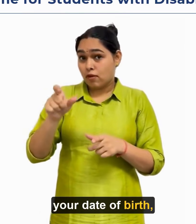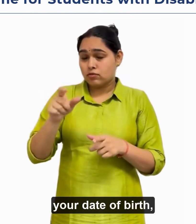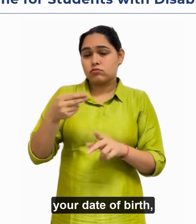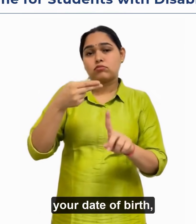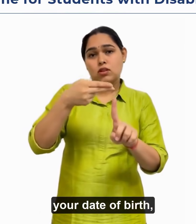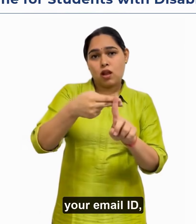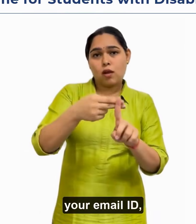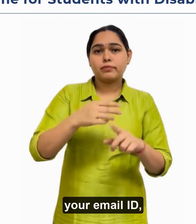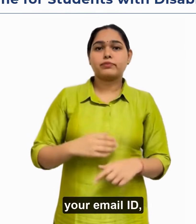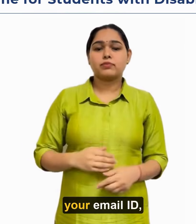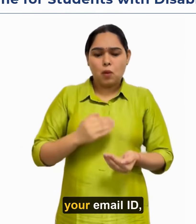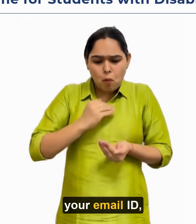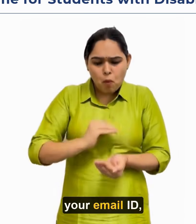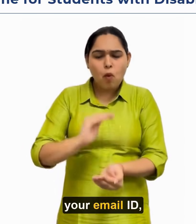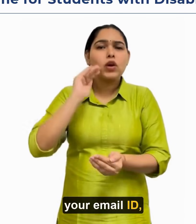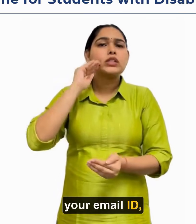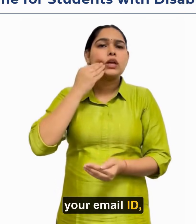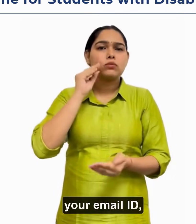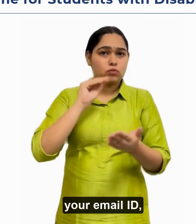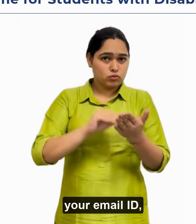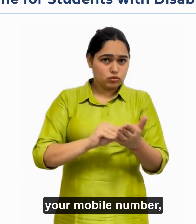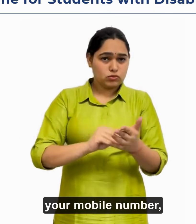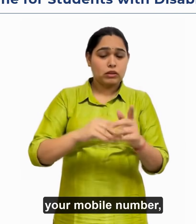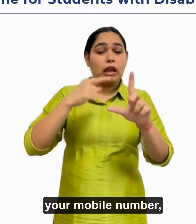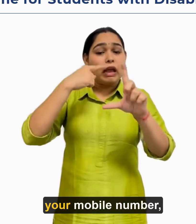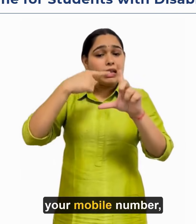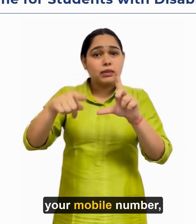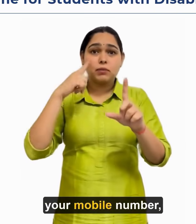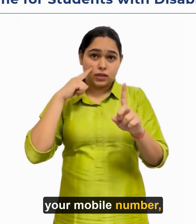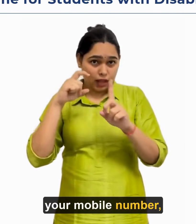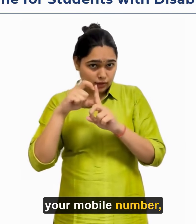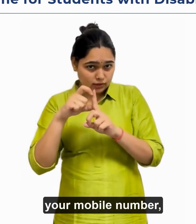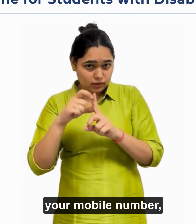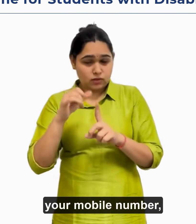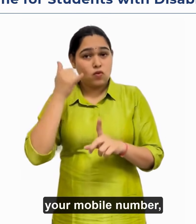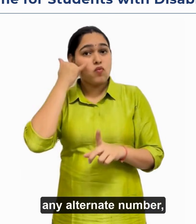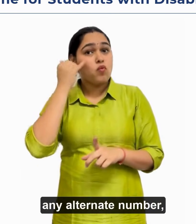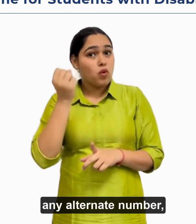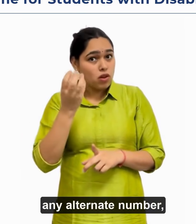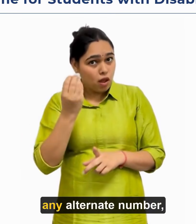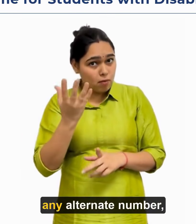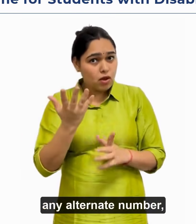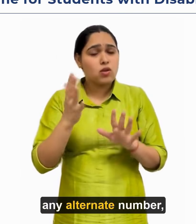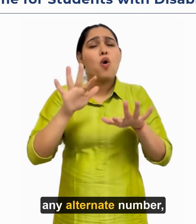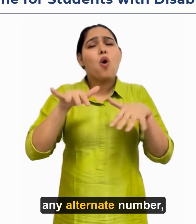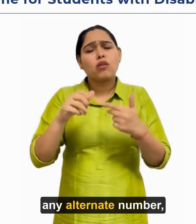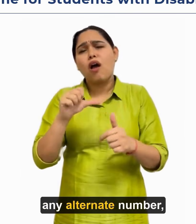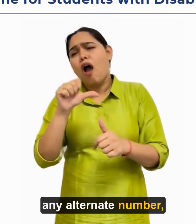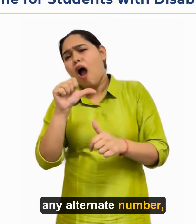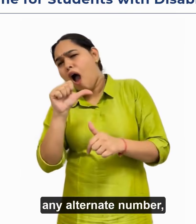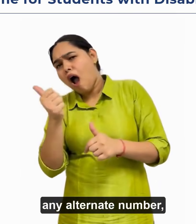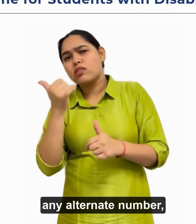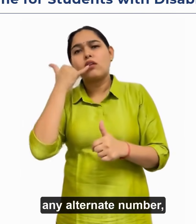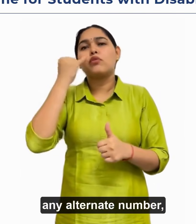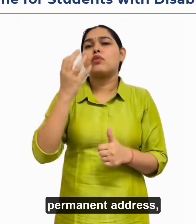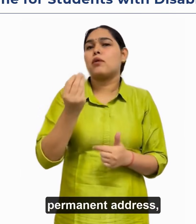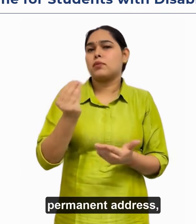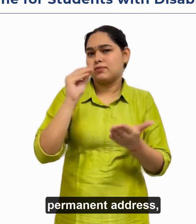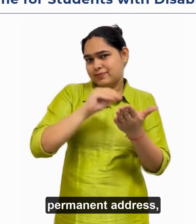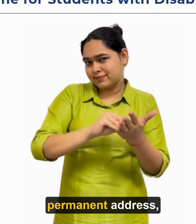birth, your email ID, your mobile number, any alternate number,